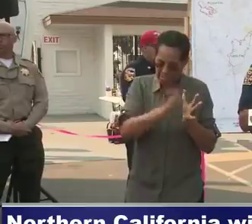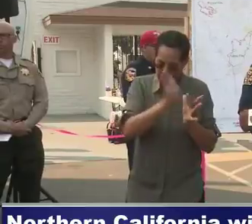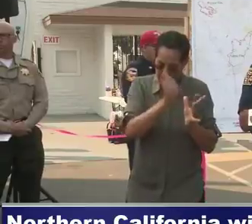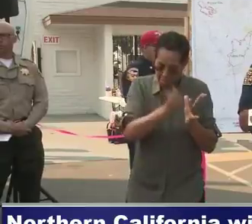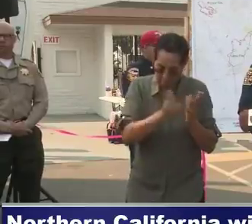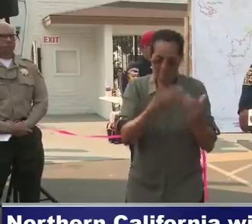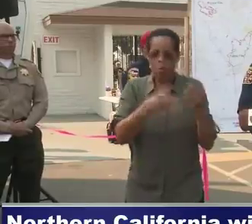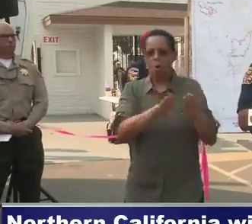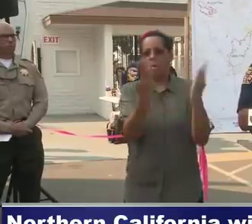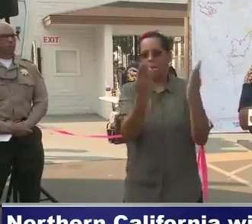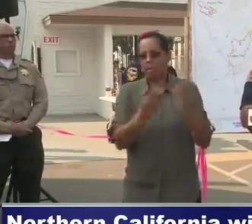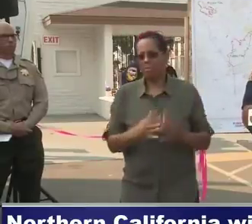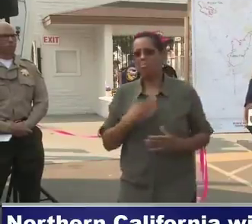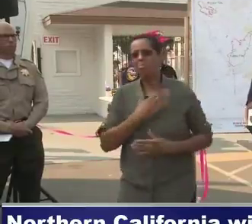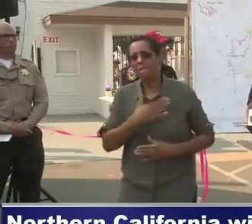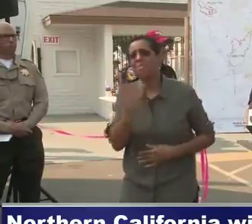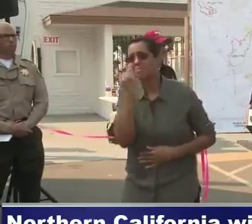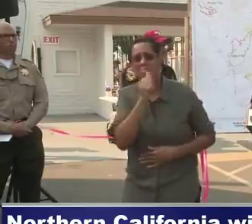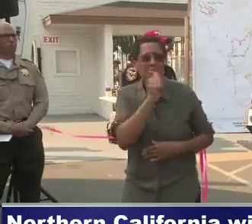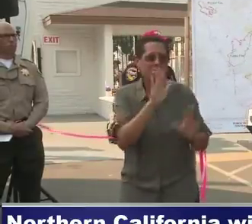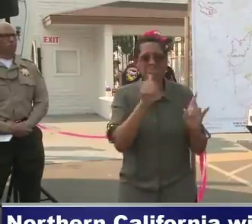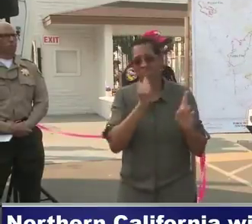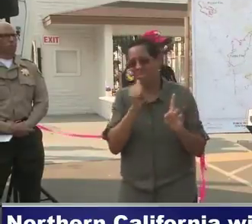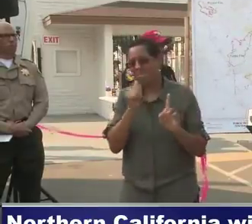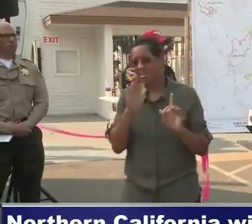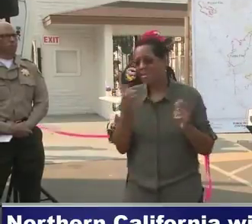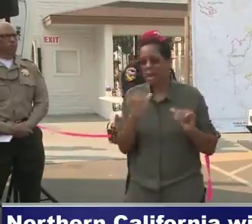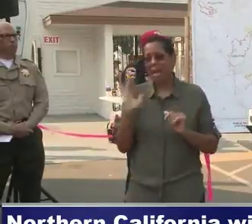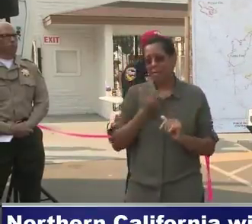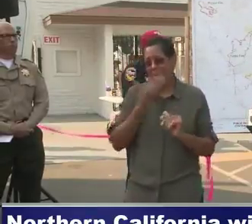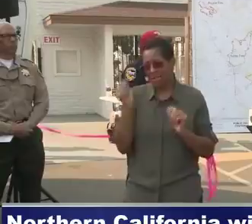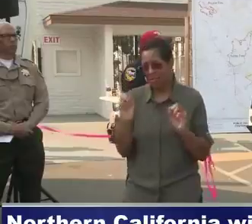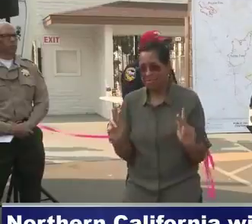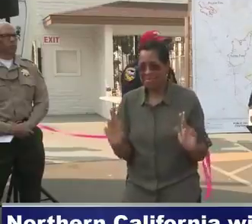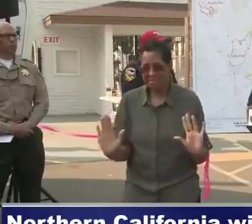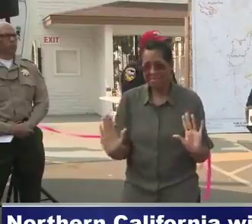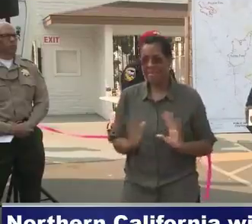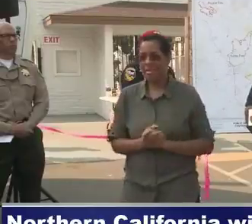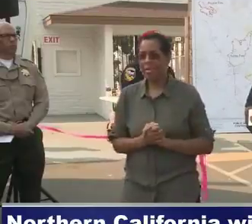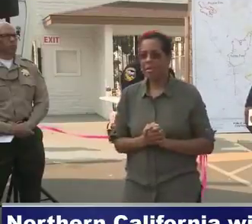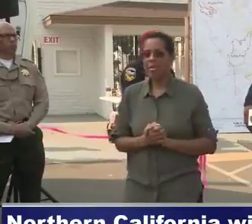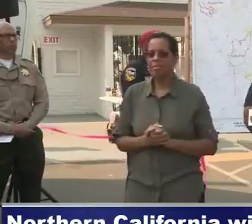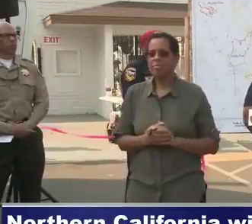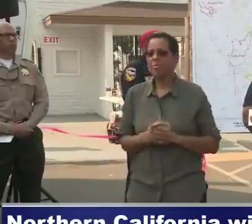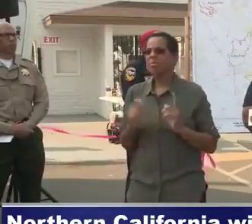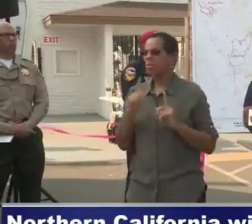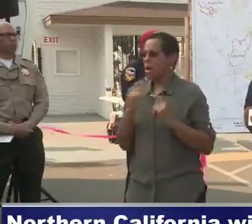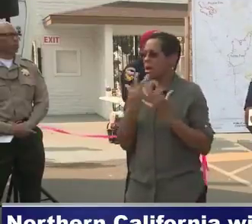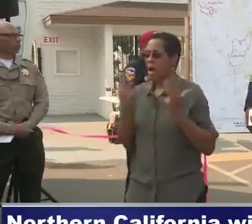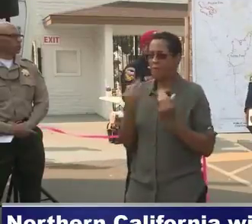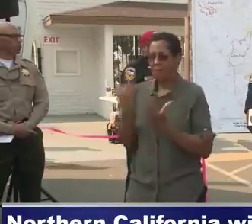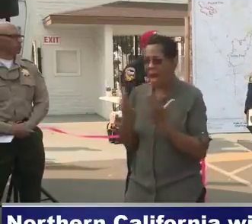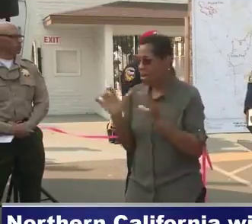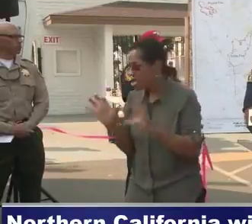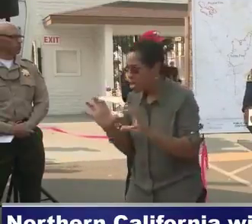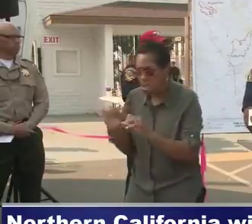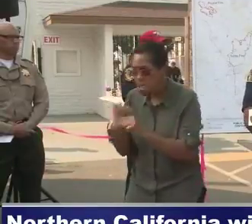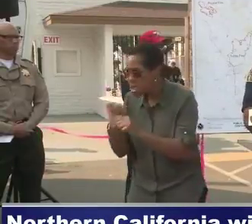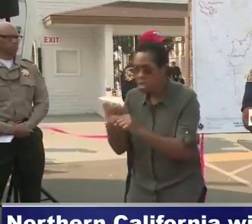doing the best we can. There's a lot of activity going on. You heard it. We got active firefighting, and we got people that we're trying to repopulate into the